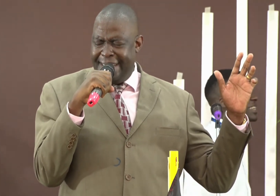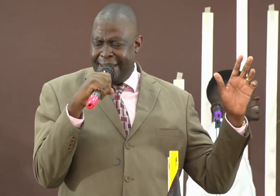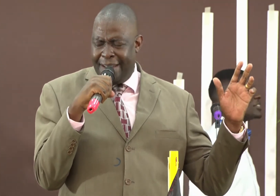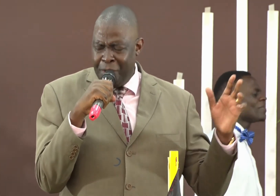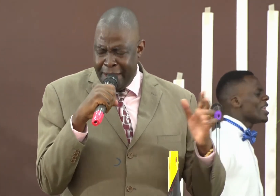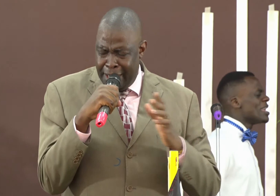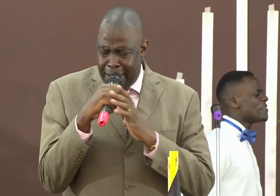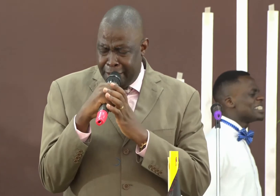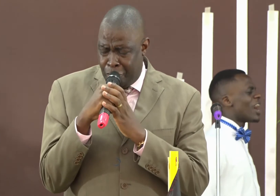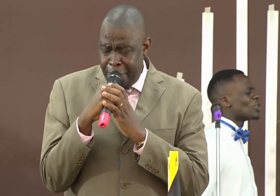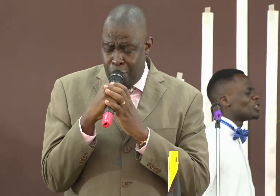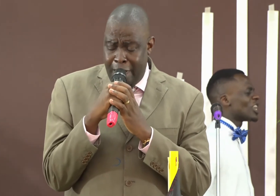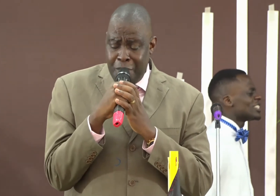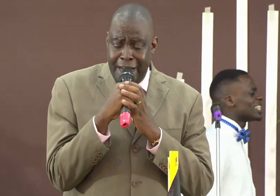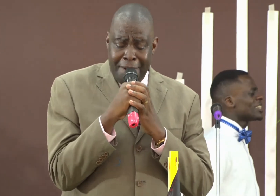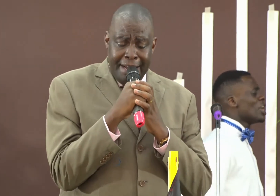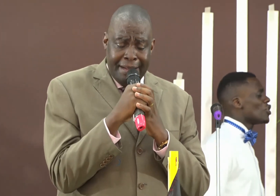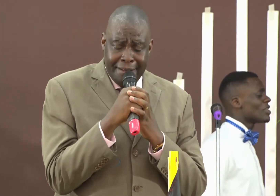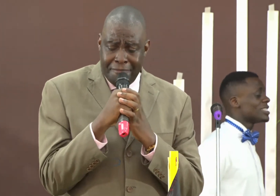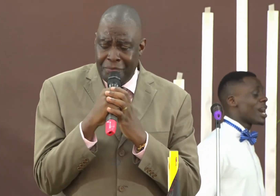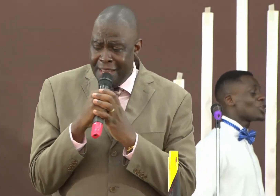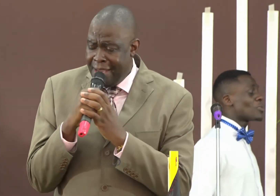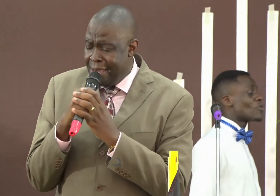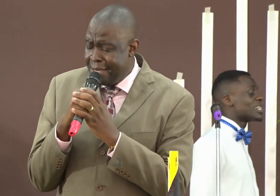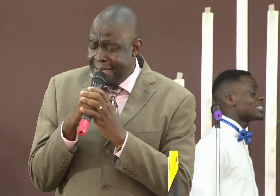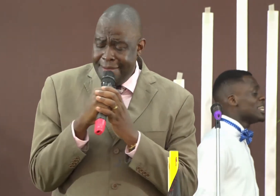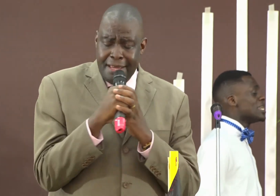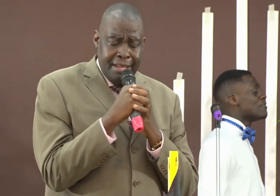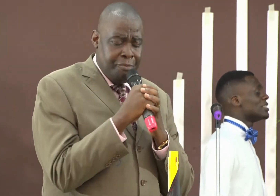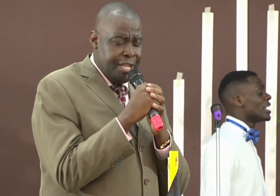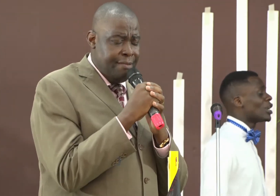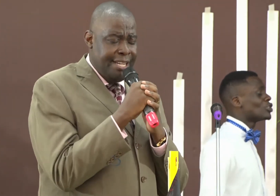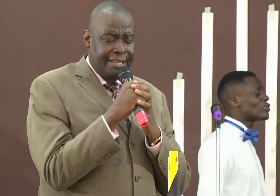otuyinzise tubikuwa mukama